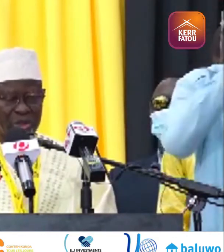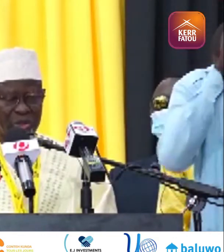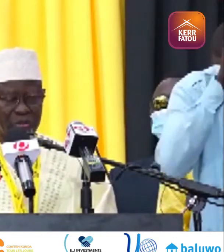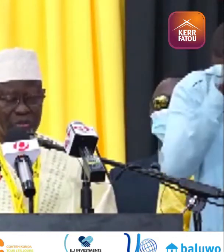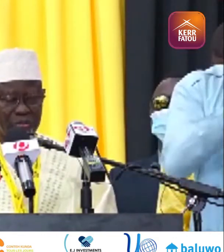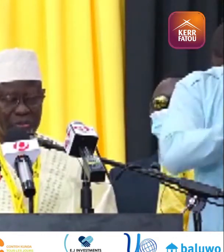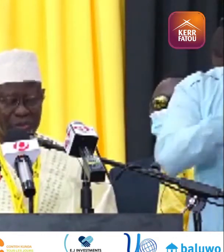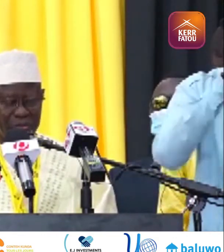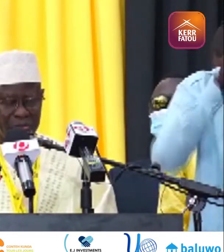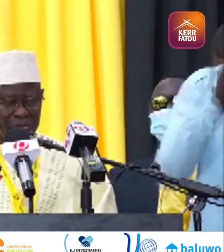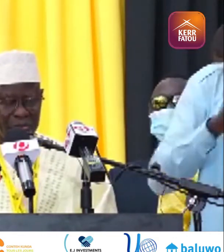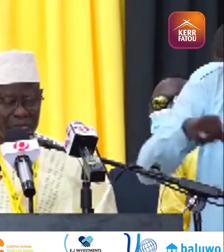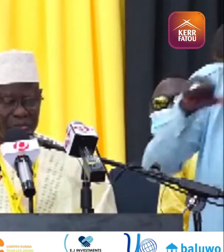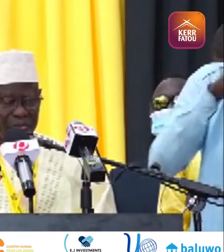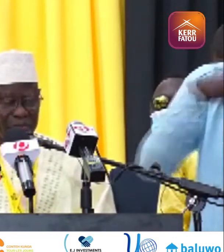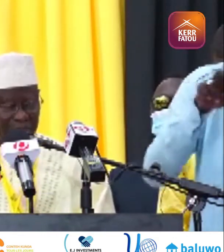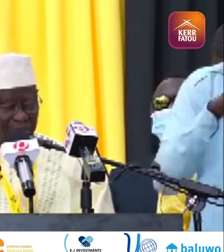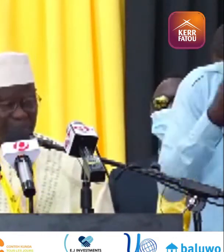Coast,